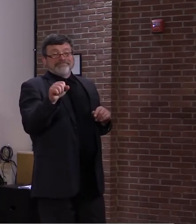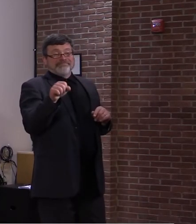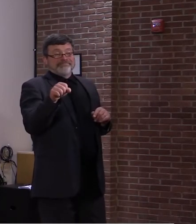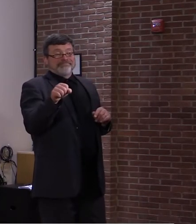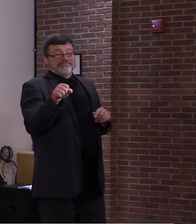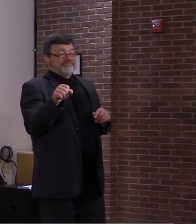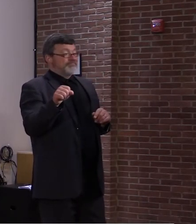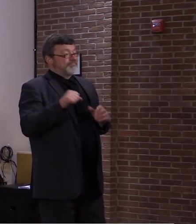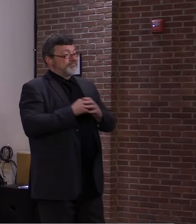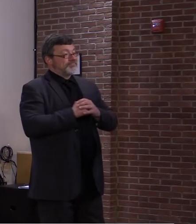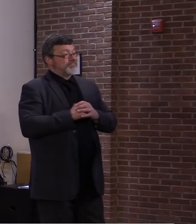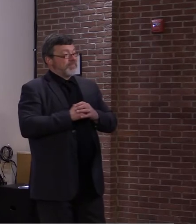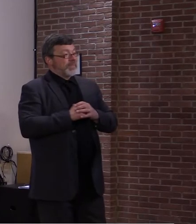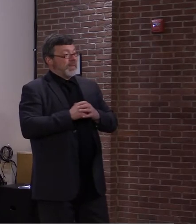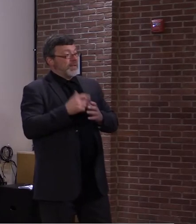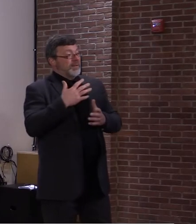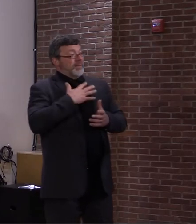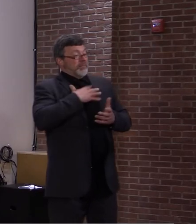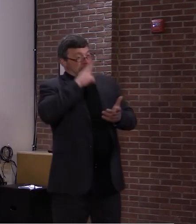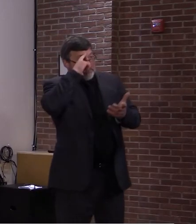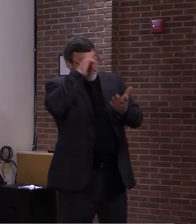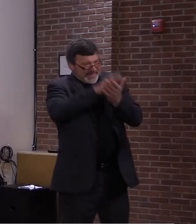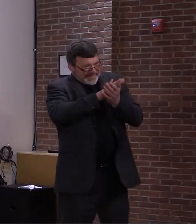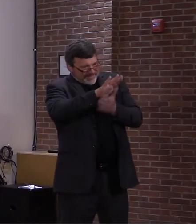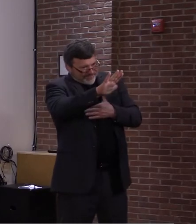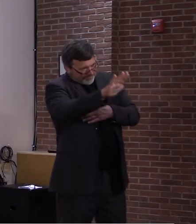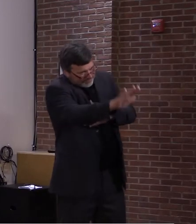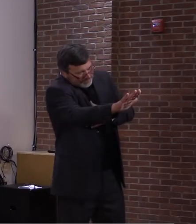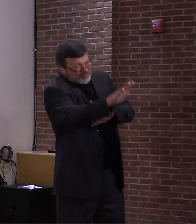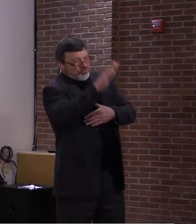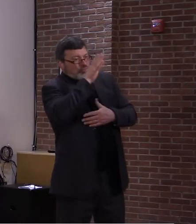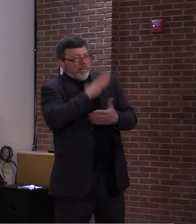I believe in a woman's right to choose, and I believe in